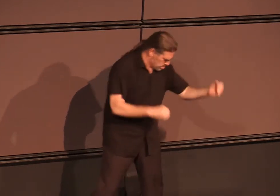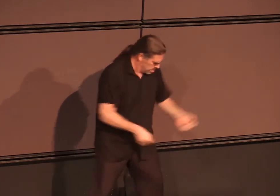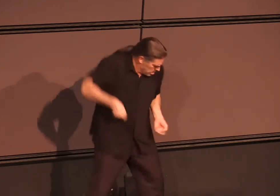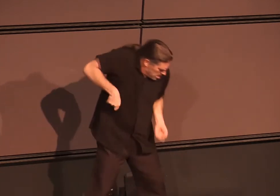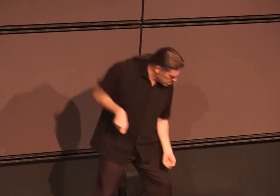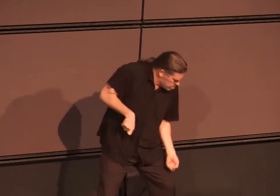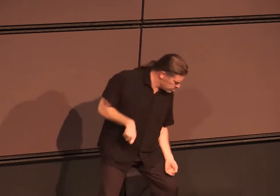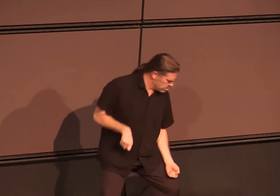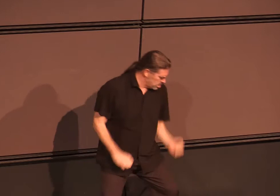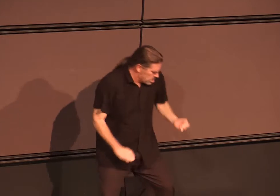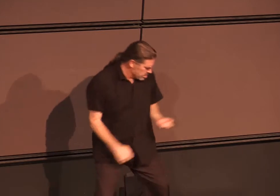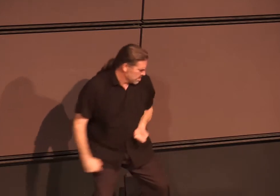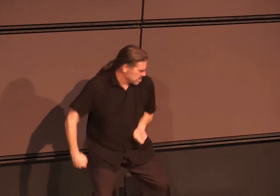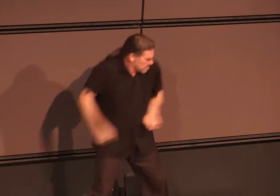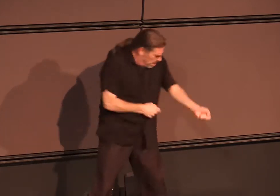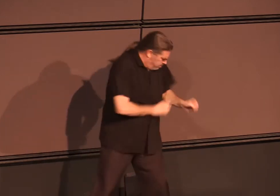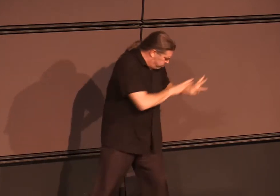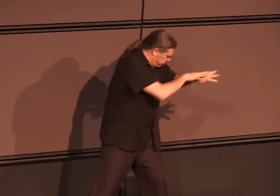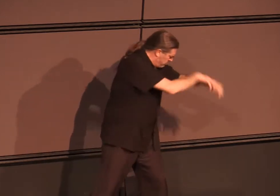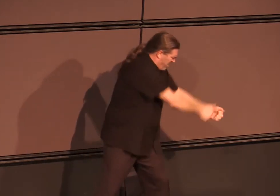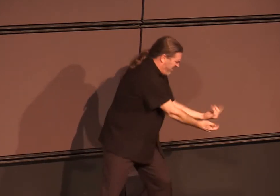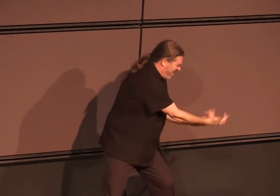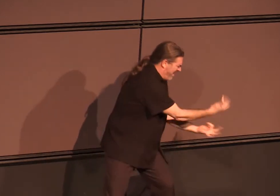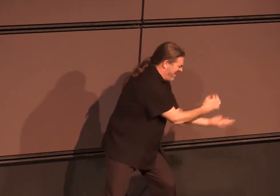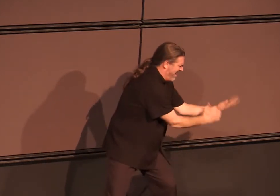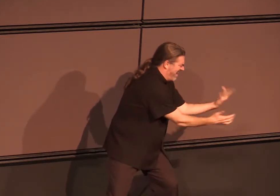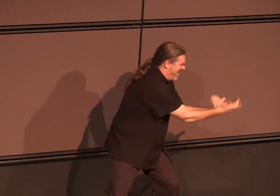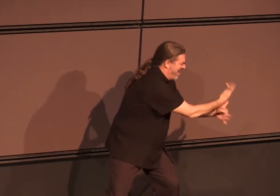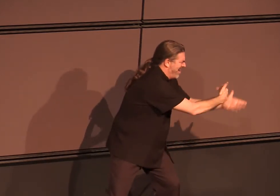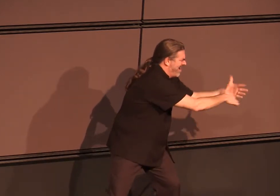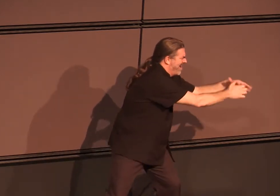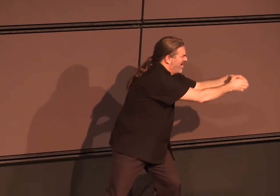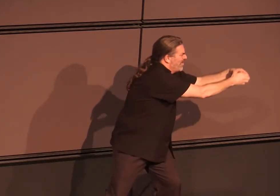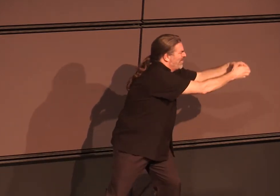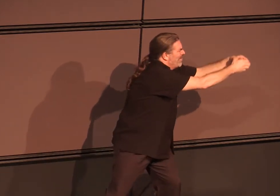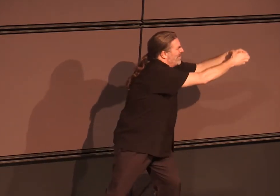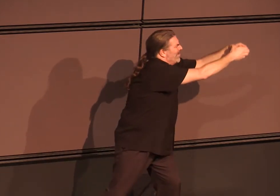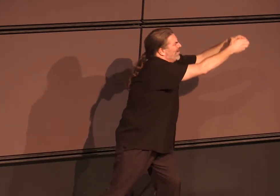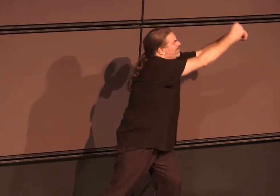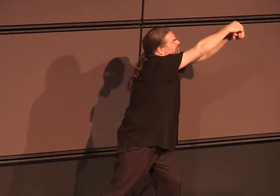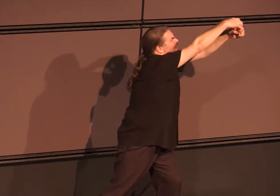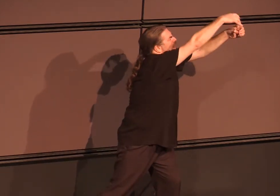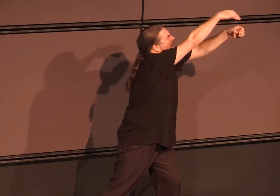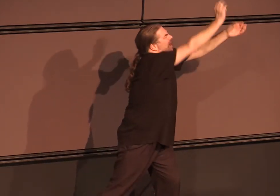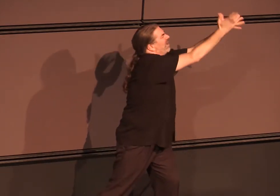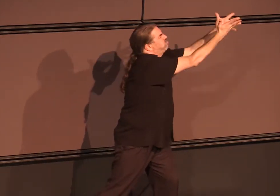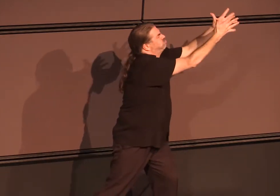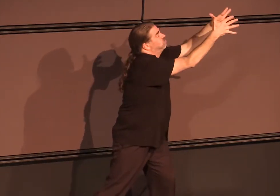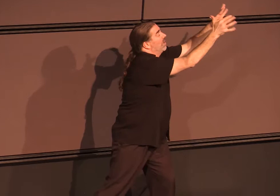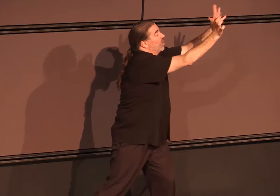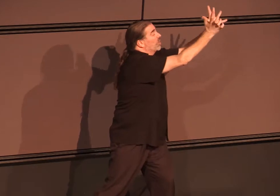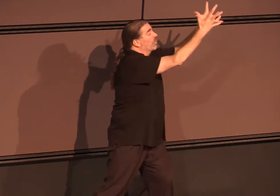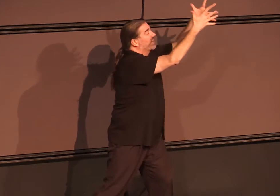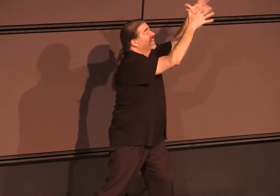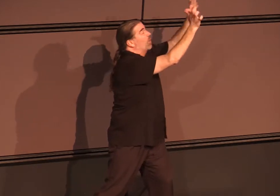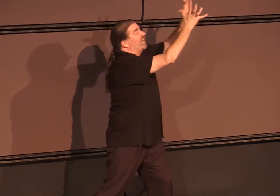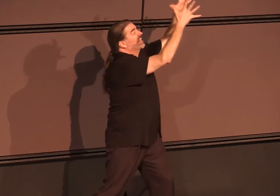And they're shoveling coal, fire, chimney, smoke, clouds.